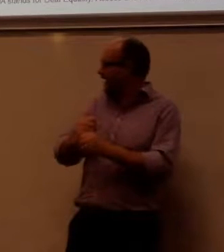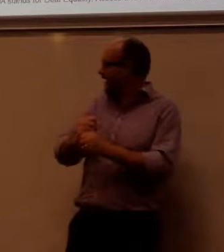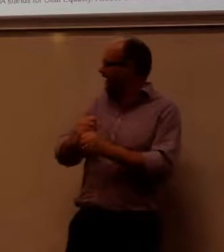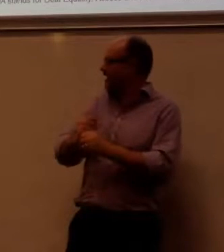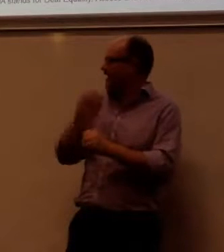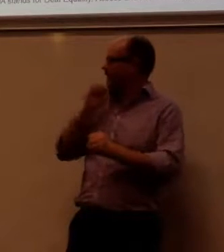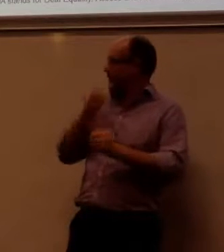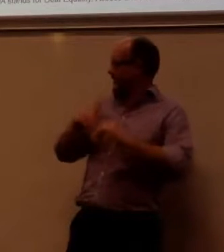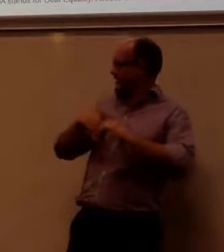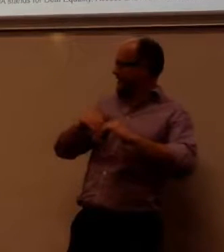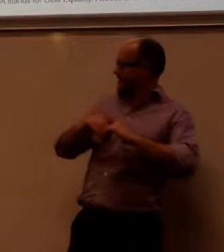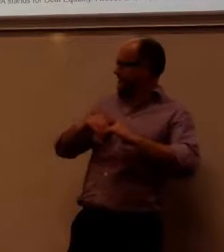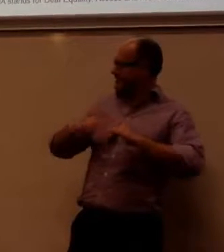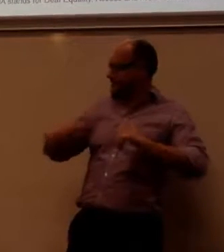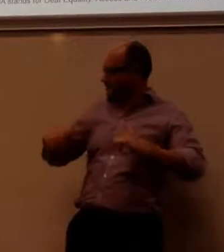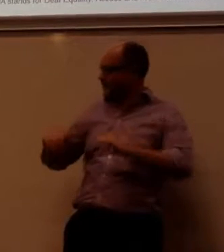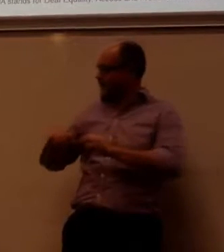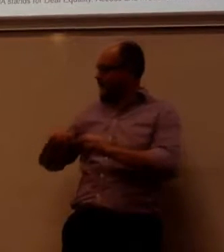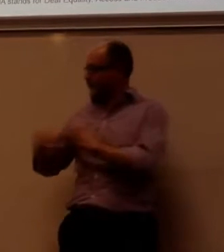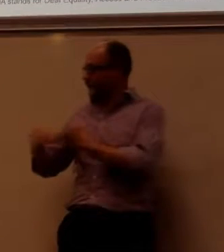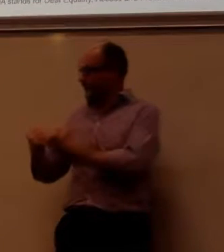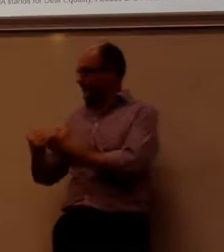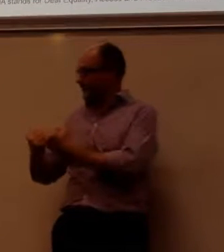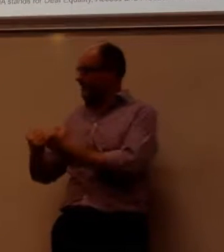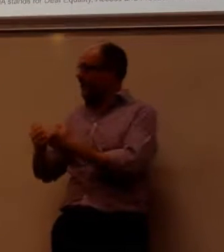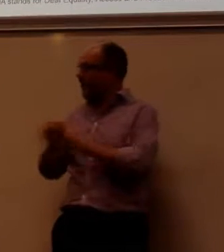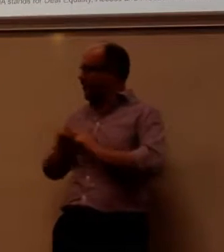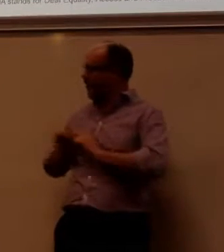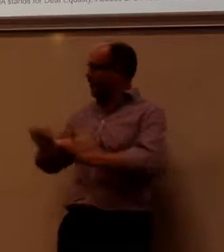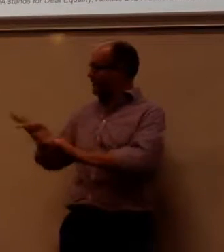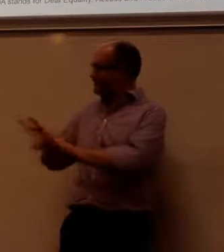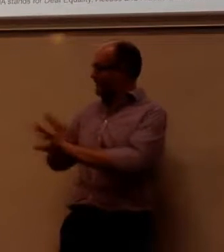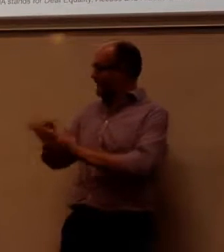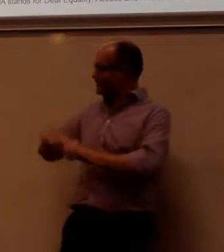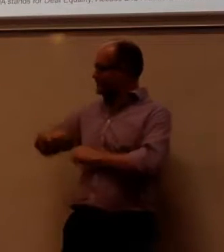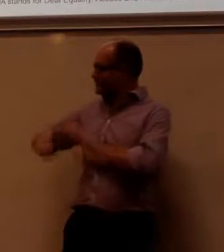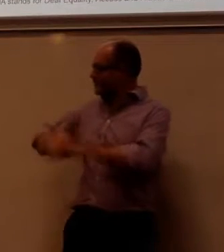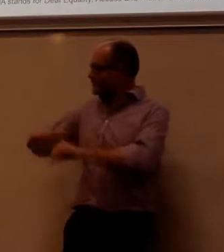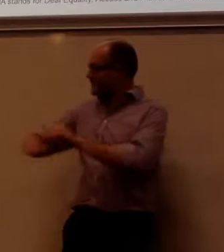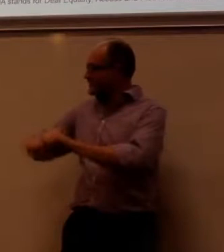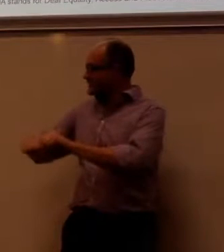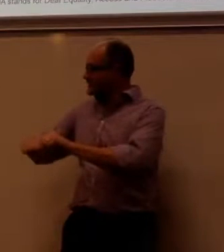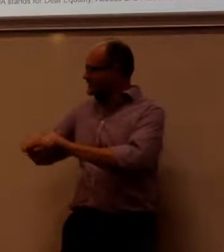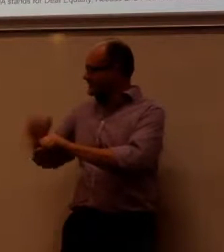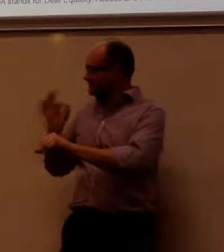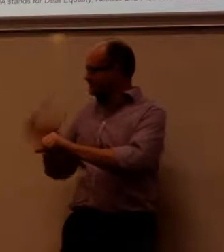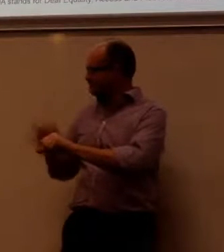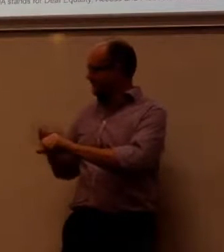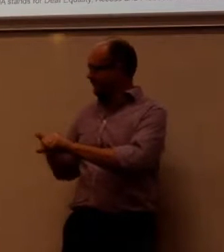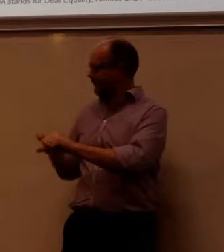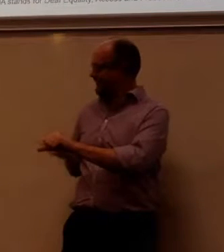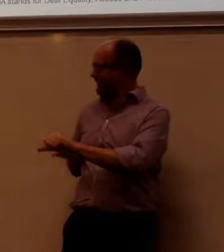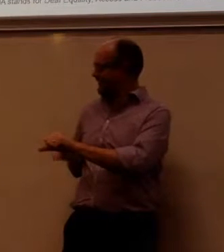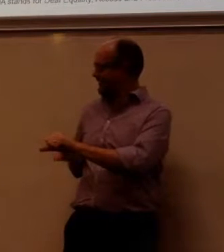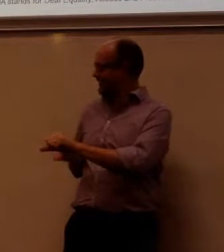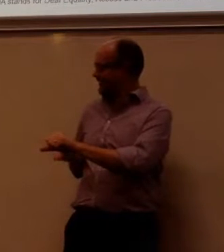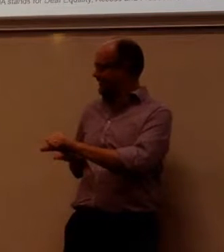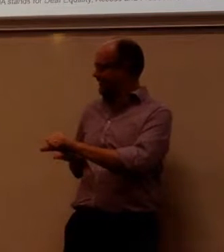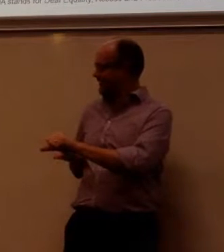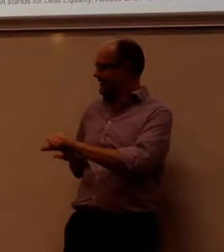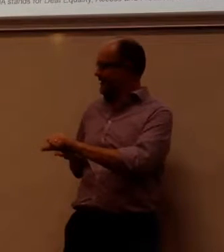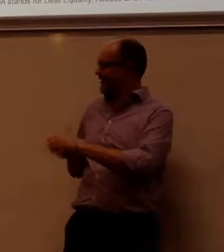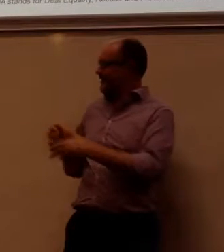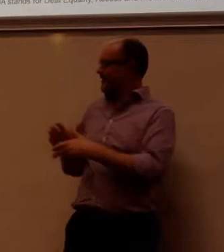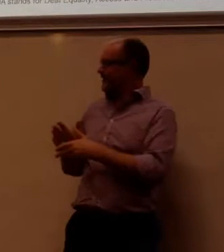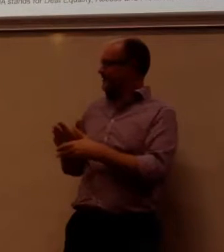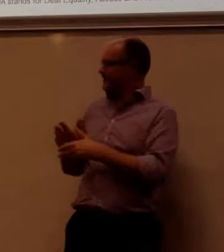You mentioned about the young man, the youth minute, that will be a separate group, and will they have their own selection process? And what's